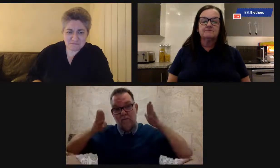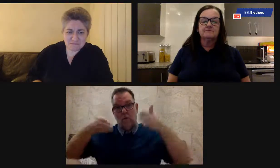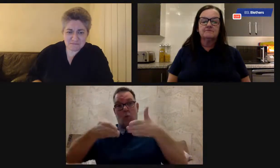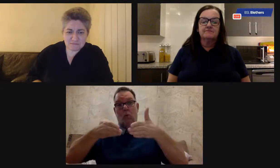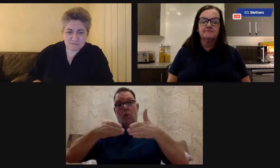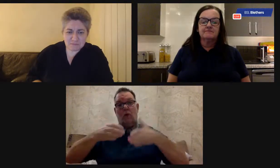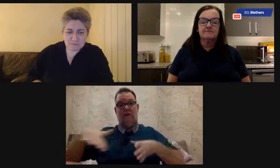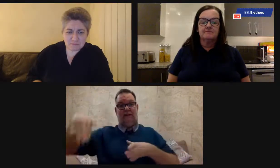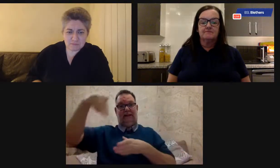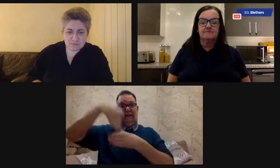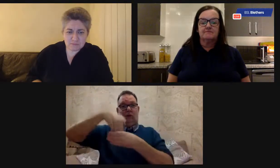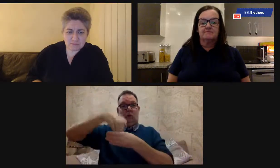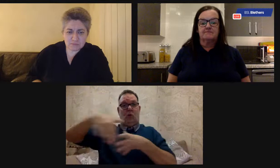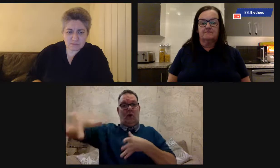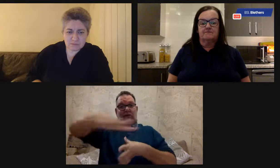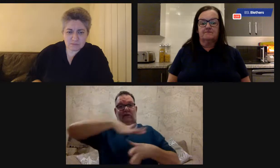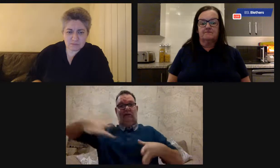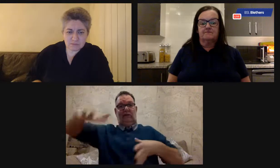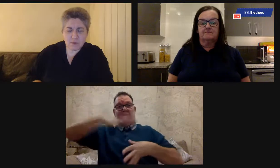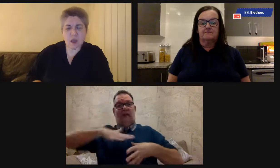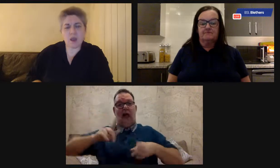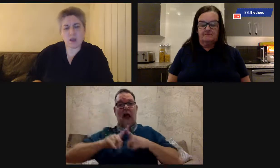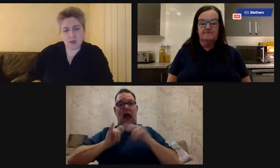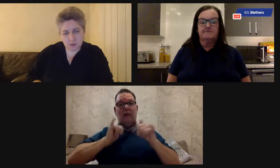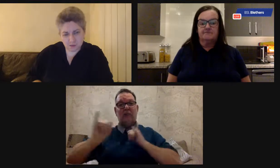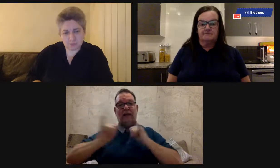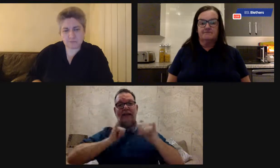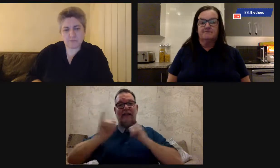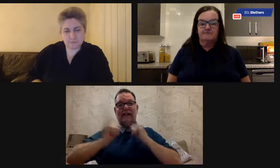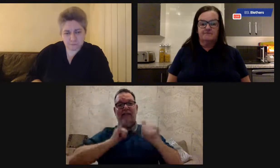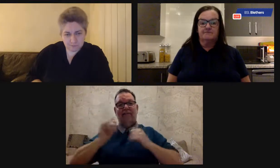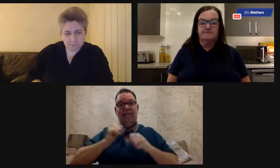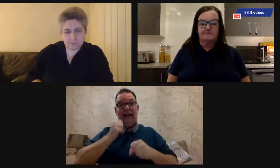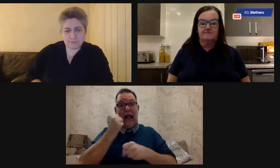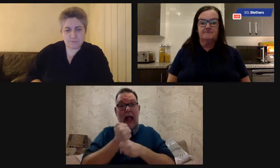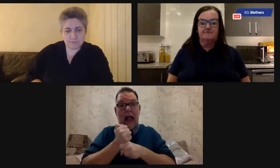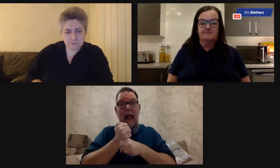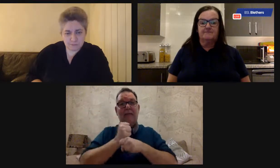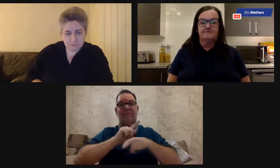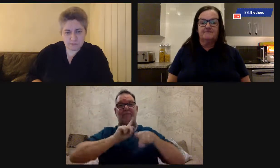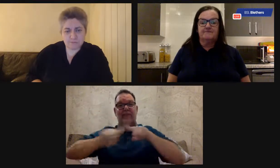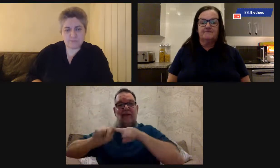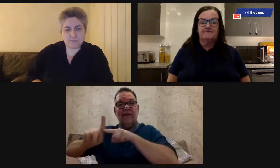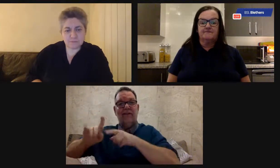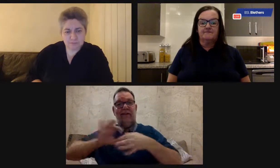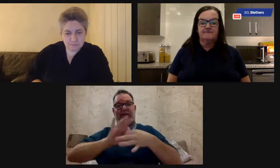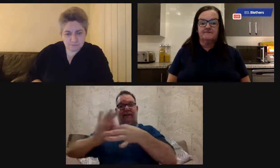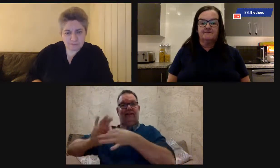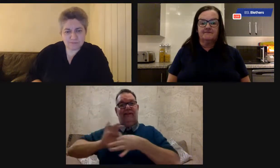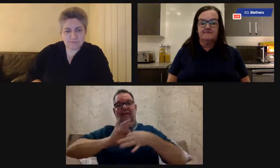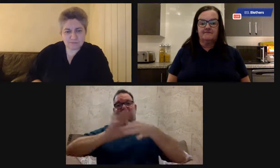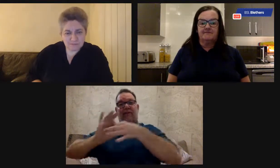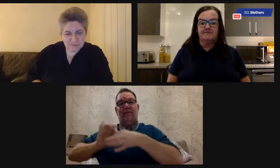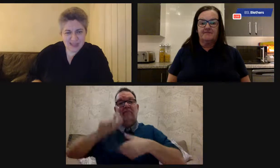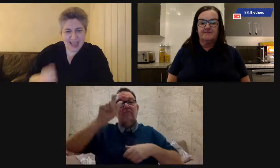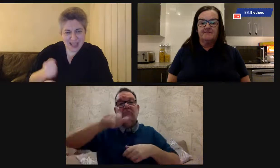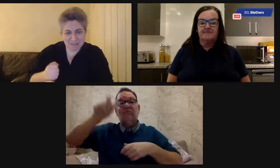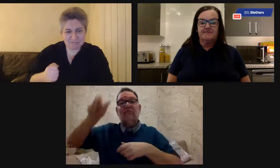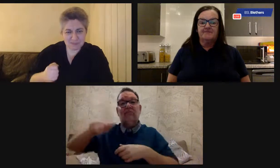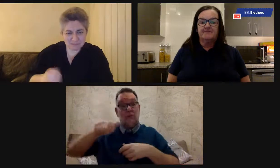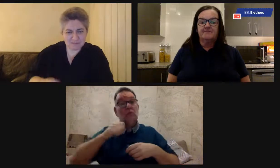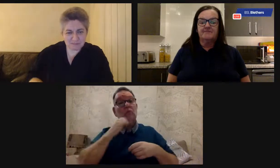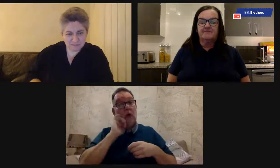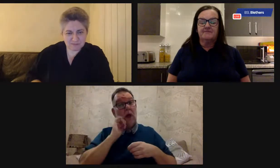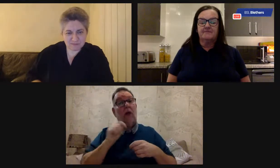really. But this year, what we're going to try to focus is on having someone that's what we're